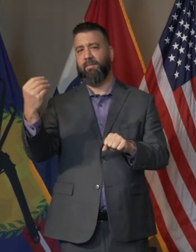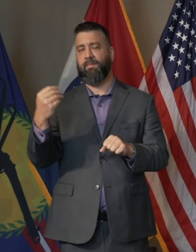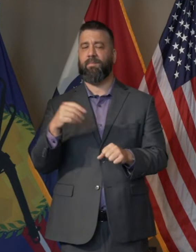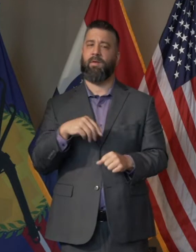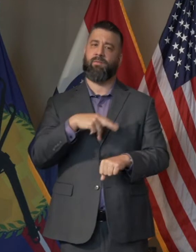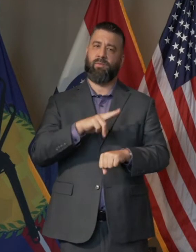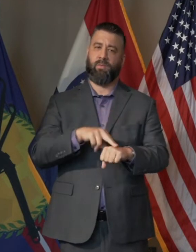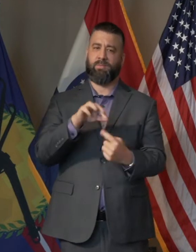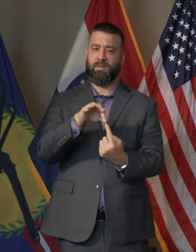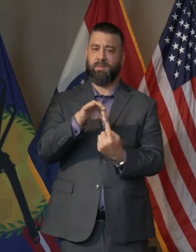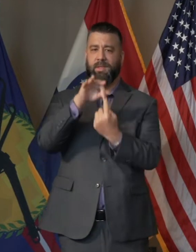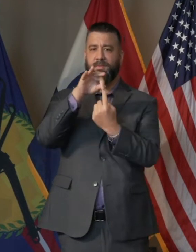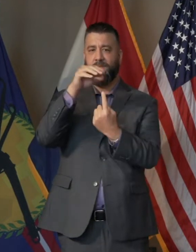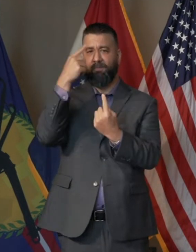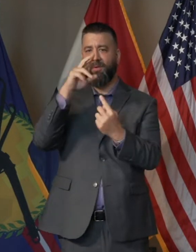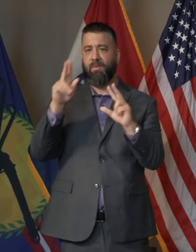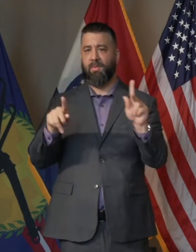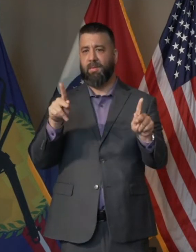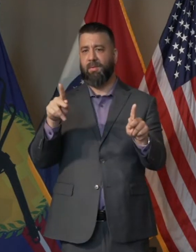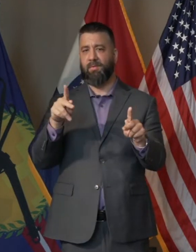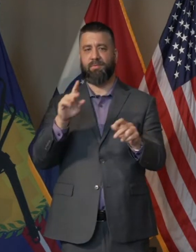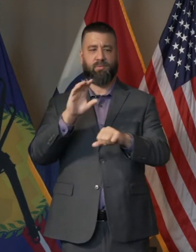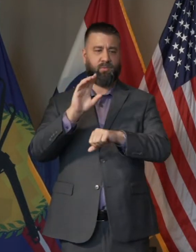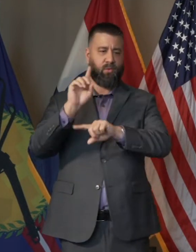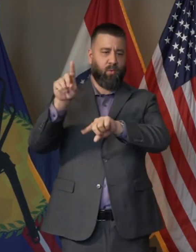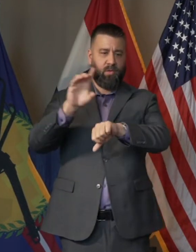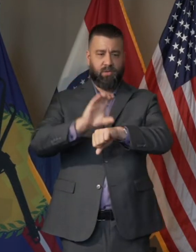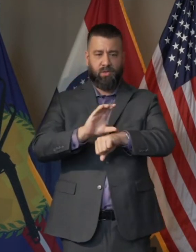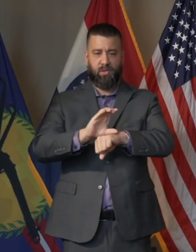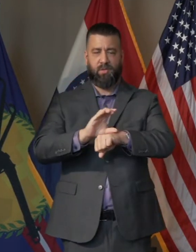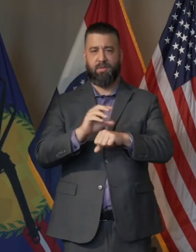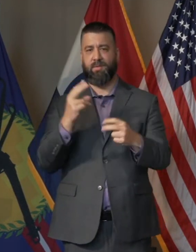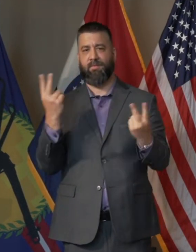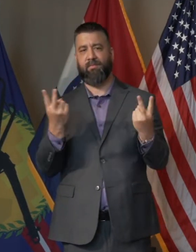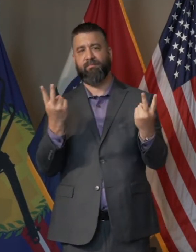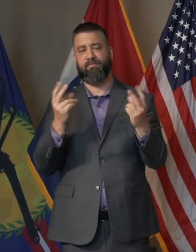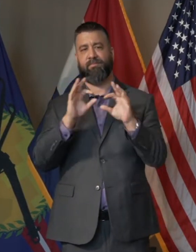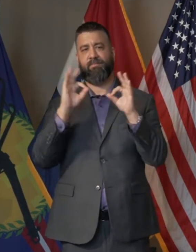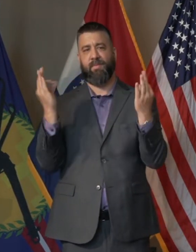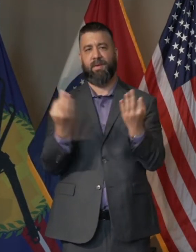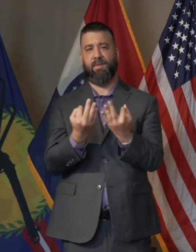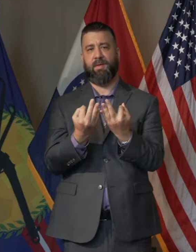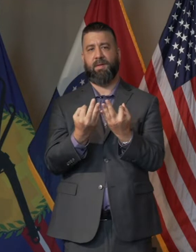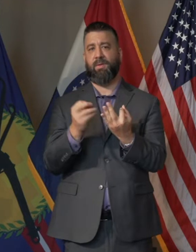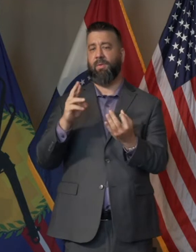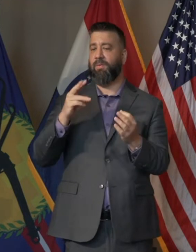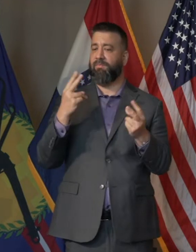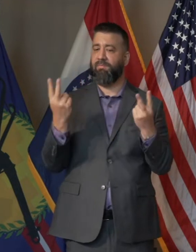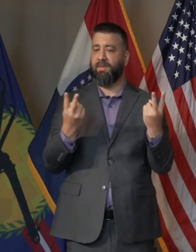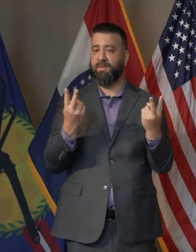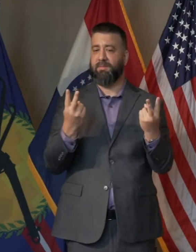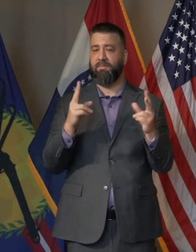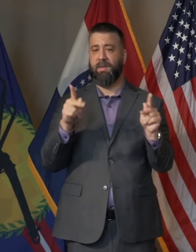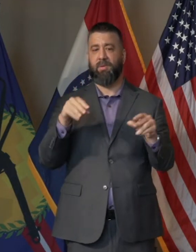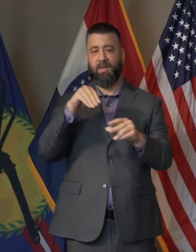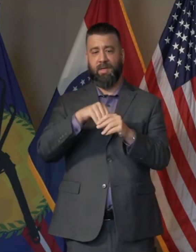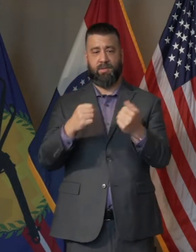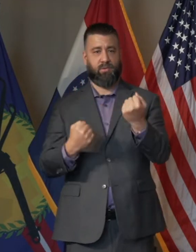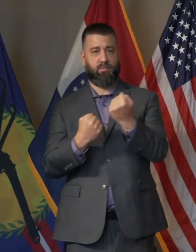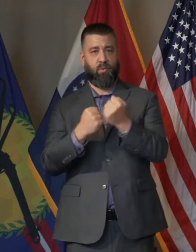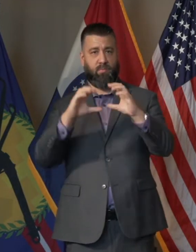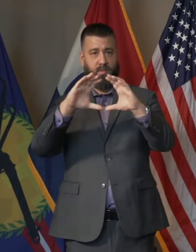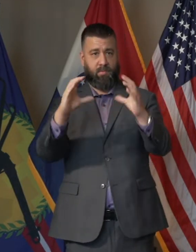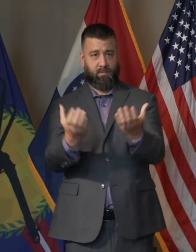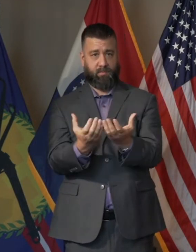for those who are going to a place of worship, to visit other family members, or visiting members of your support bubble.